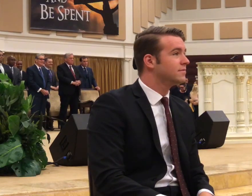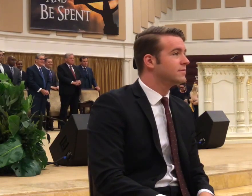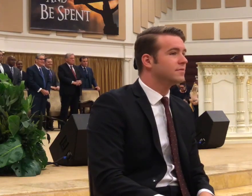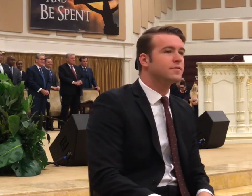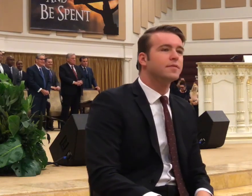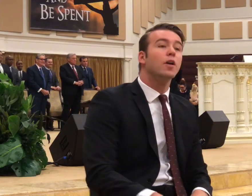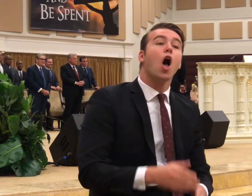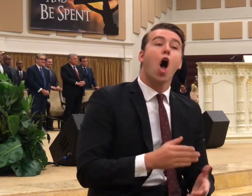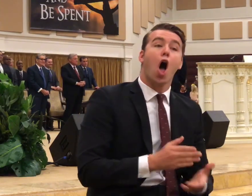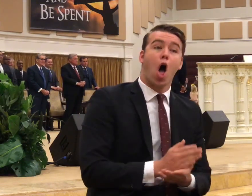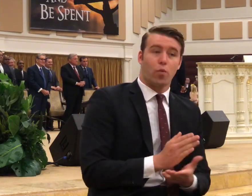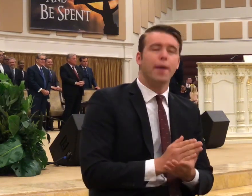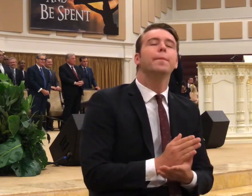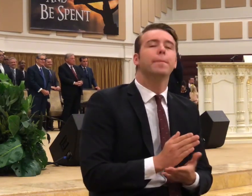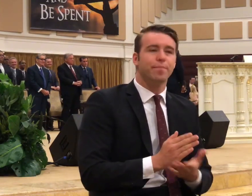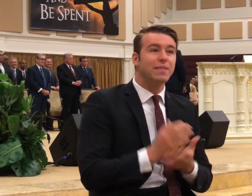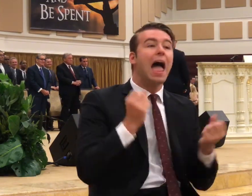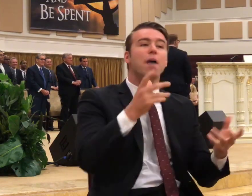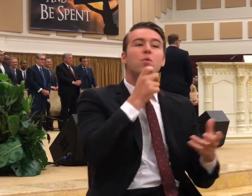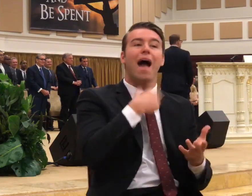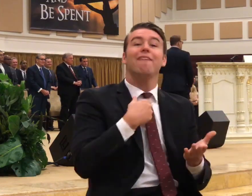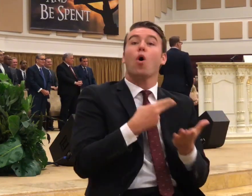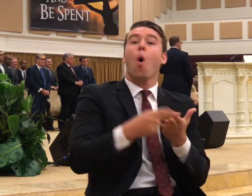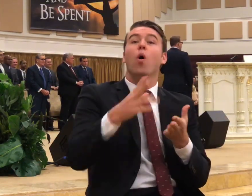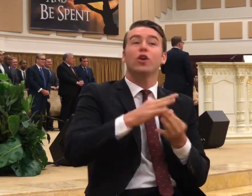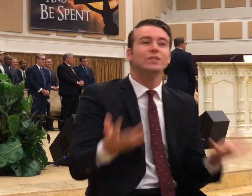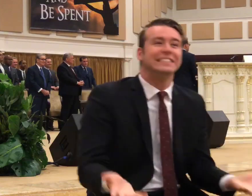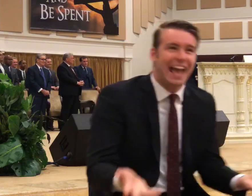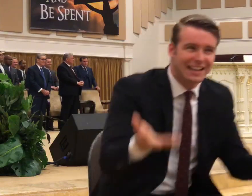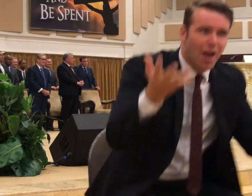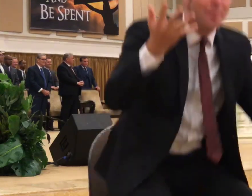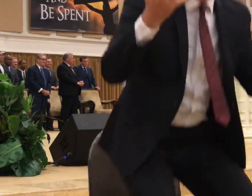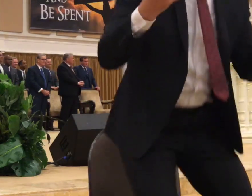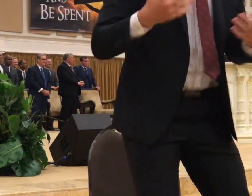All right? How many got the Holy Ghost? Stand up.